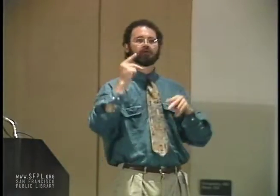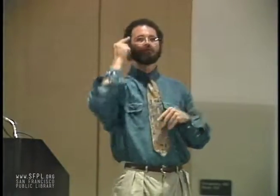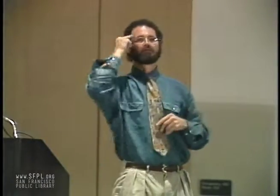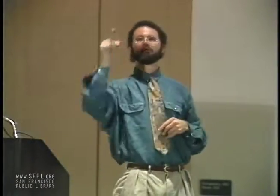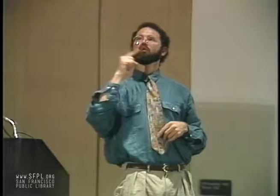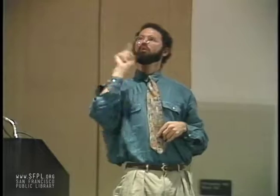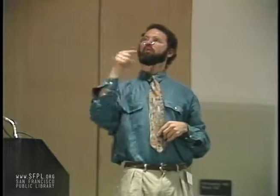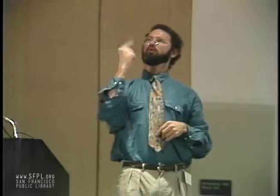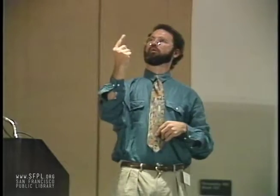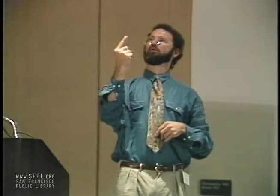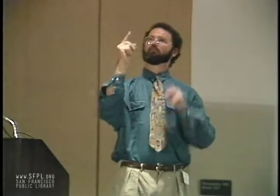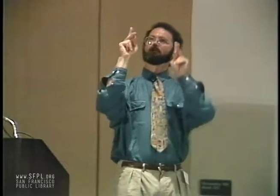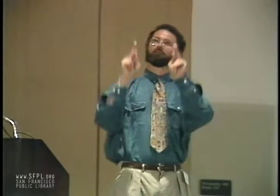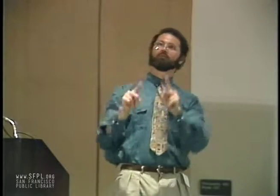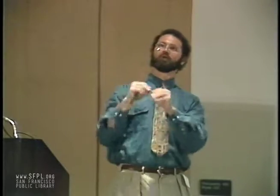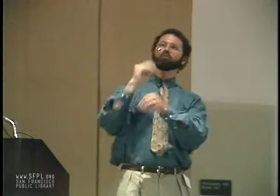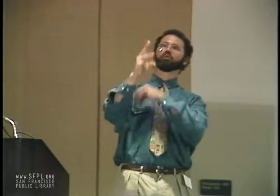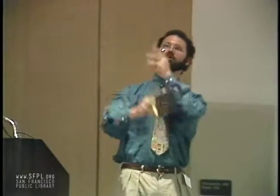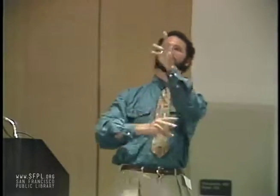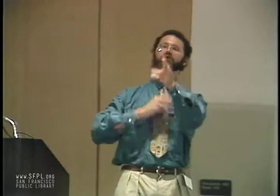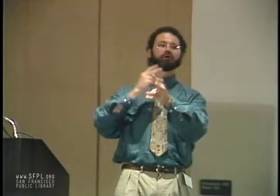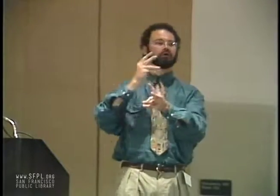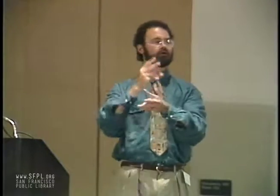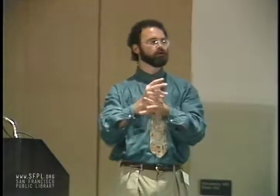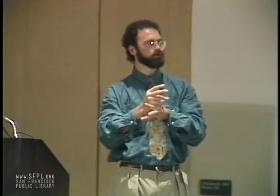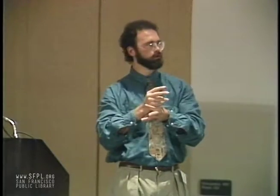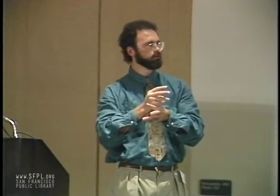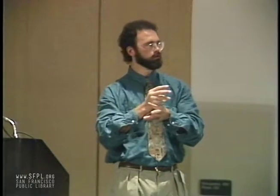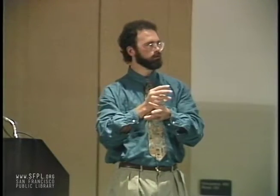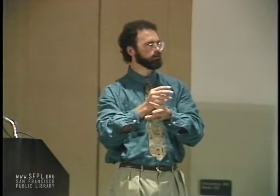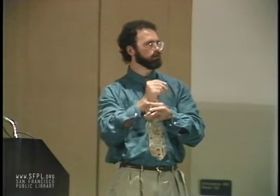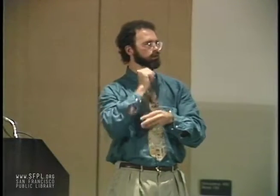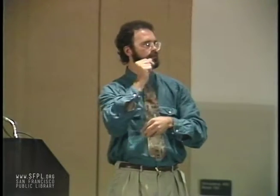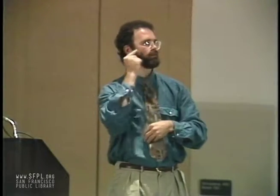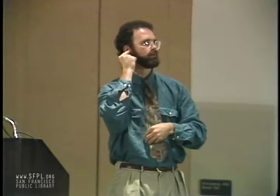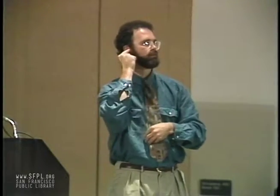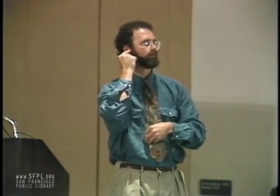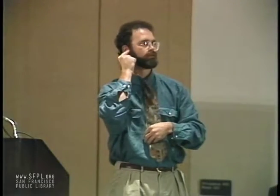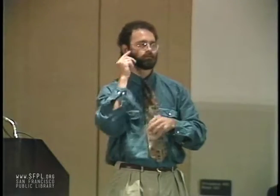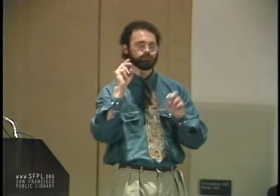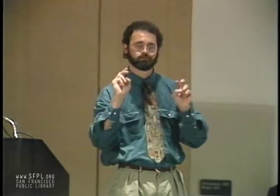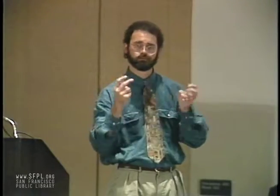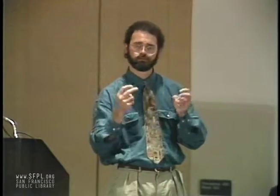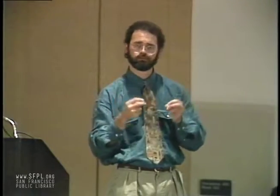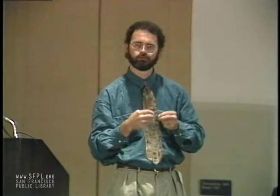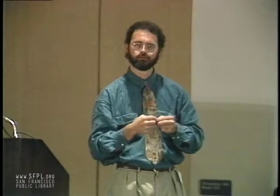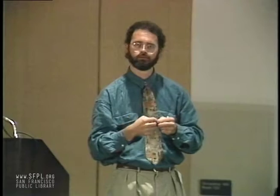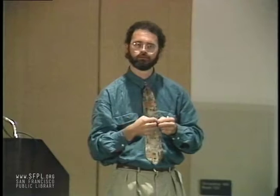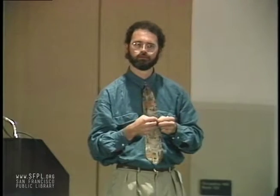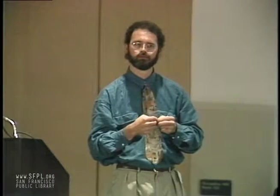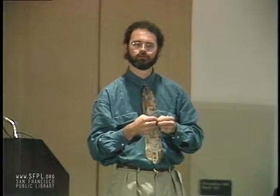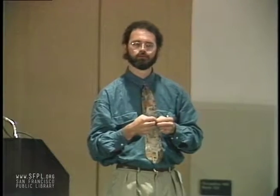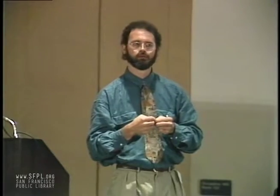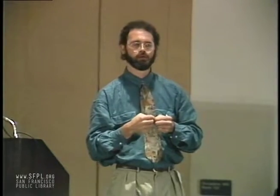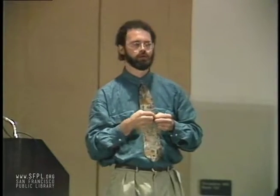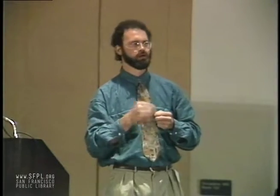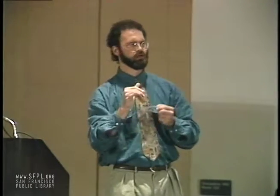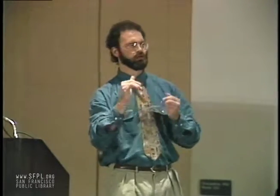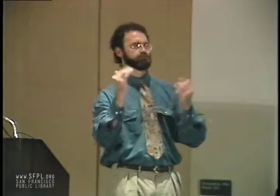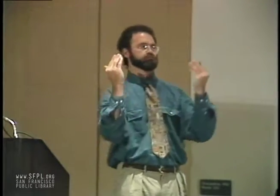no contact among deaf people. There was often the feeling that you were the only deaf person in the world, the only person who couldn't